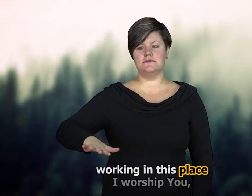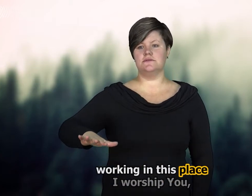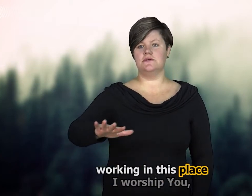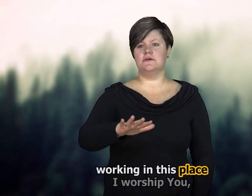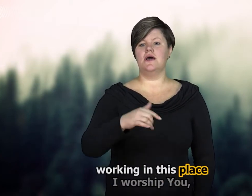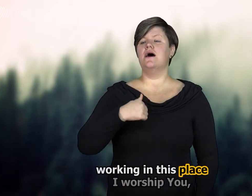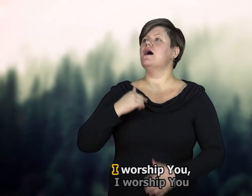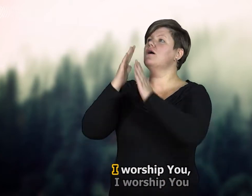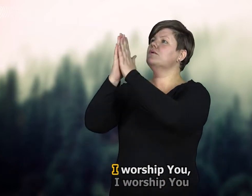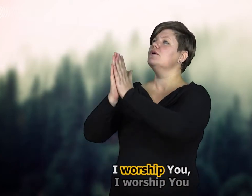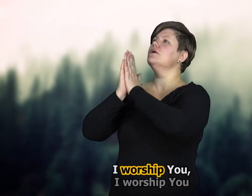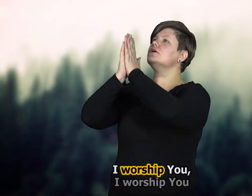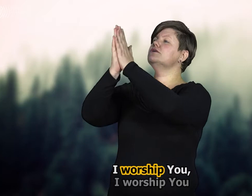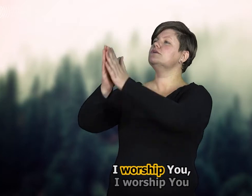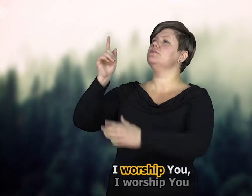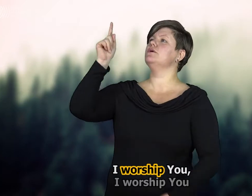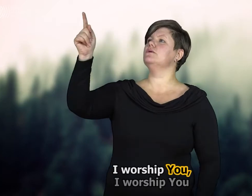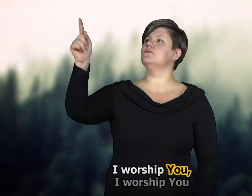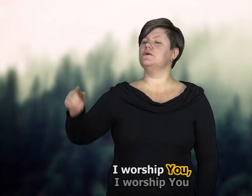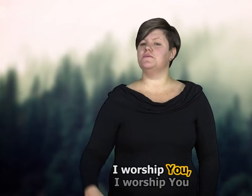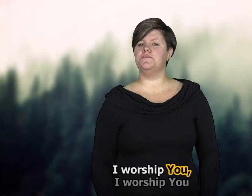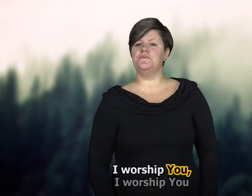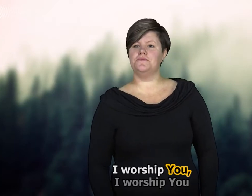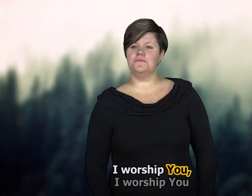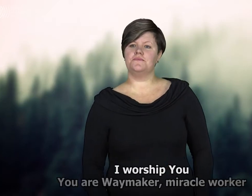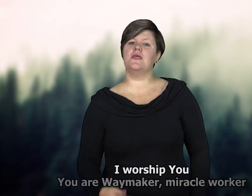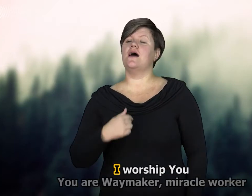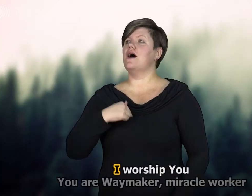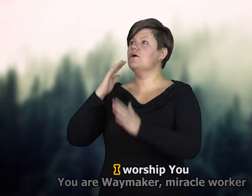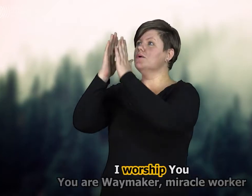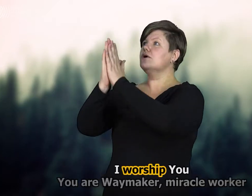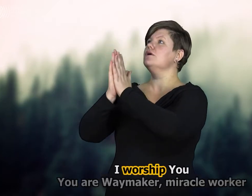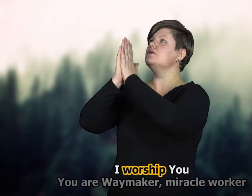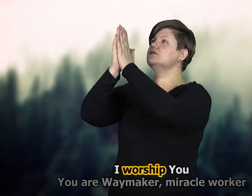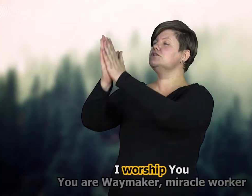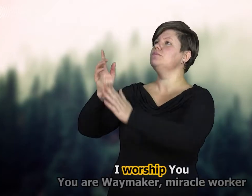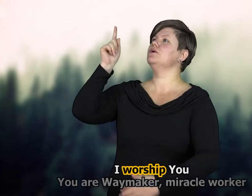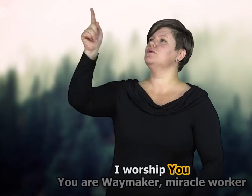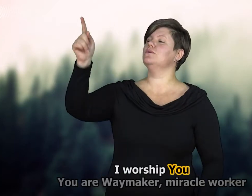I worship you, I worship you